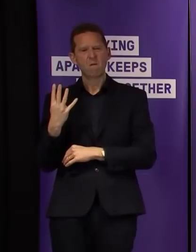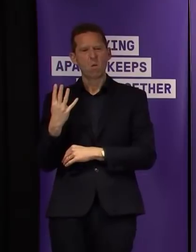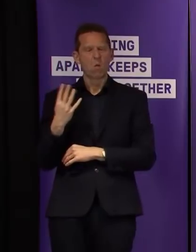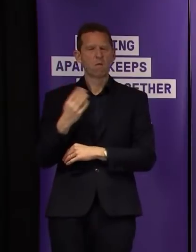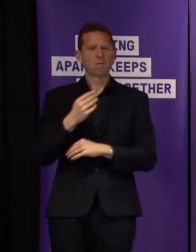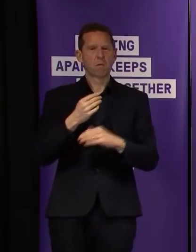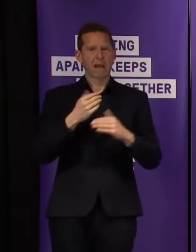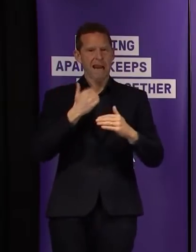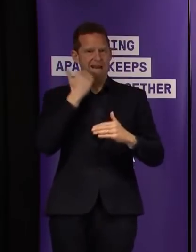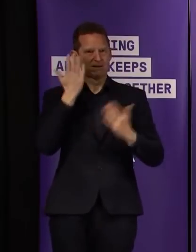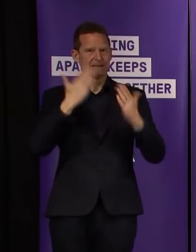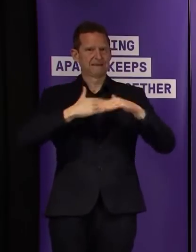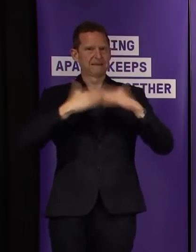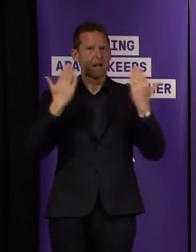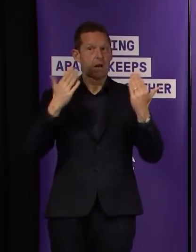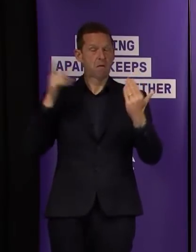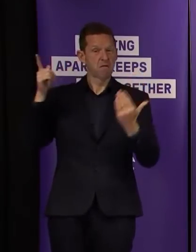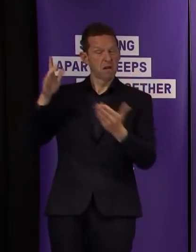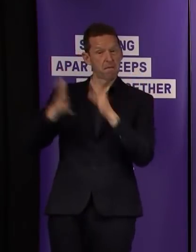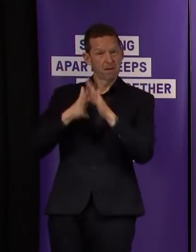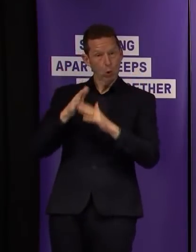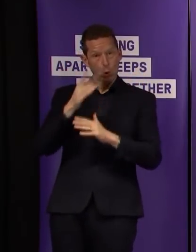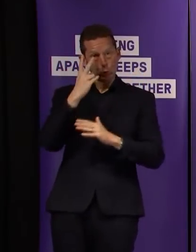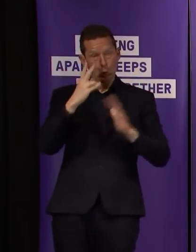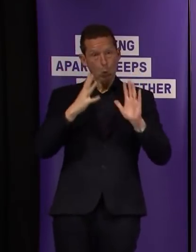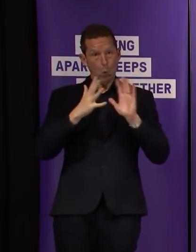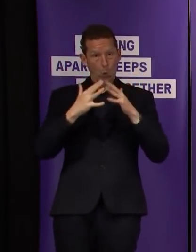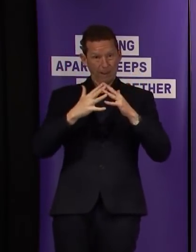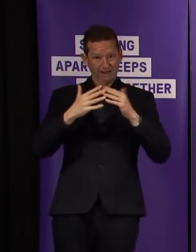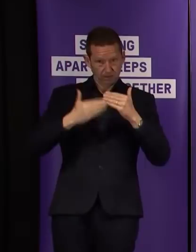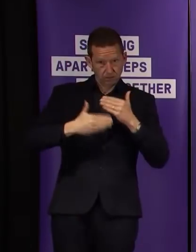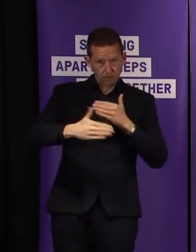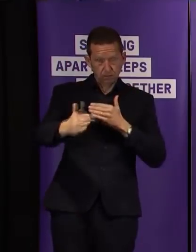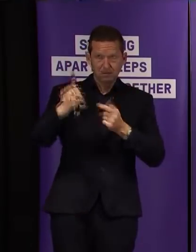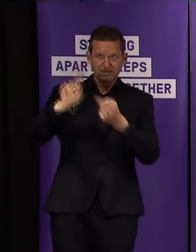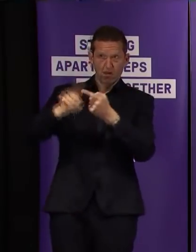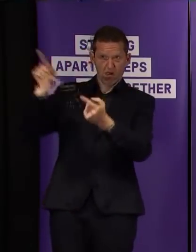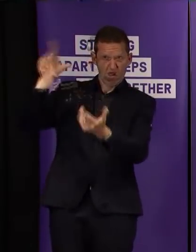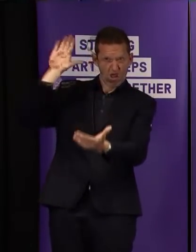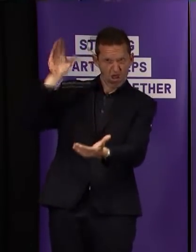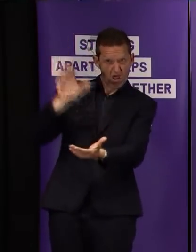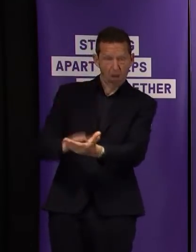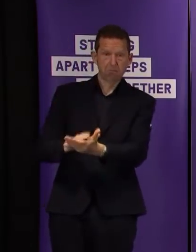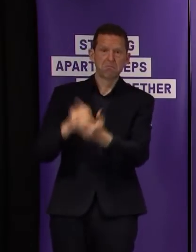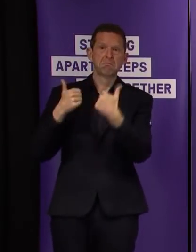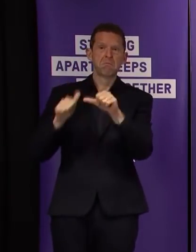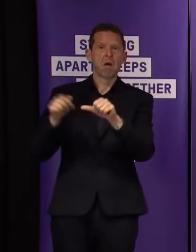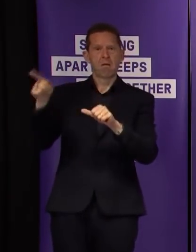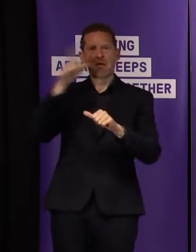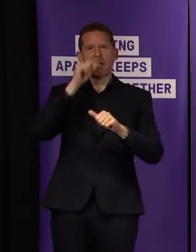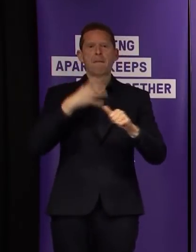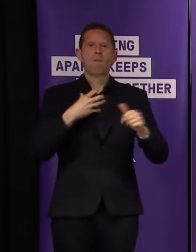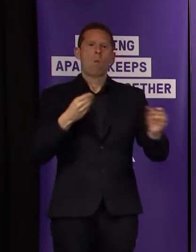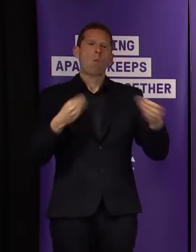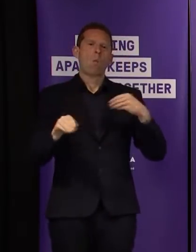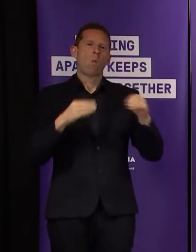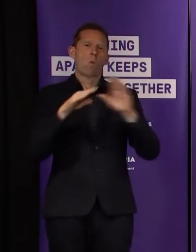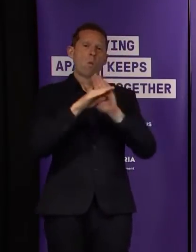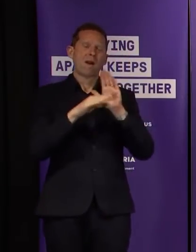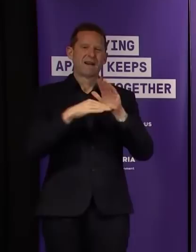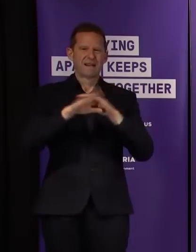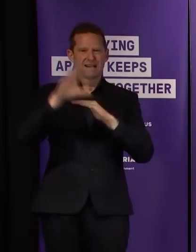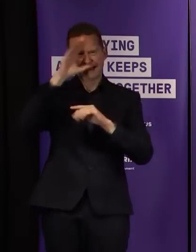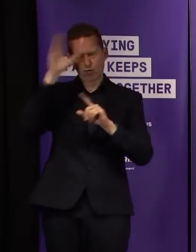where if for the next 2 weeks it continues to improve, that they'll meet that threshold. But also